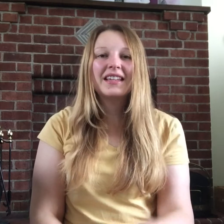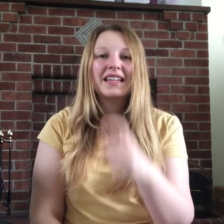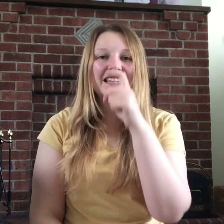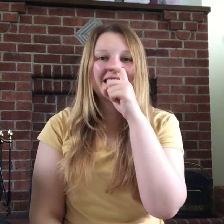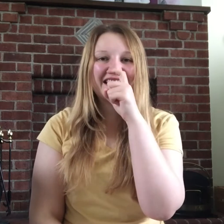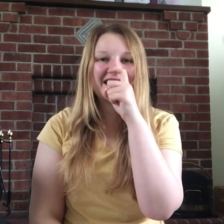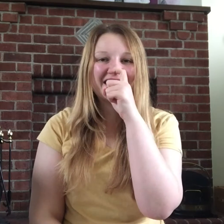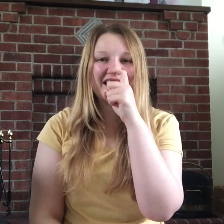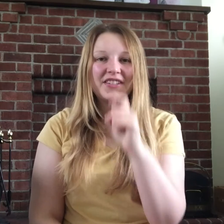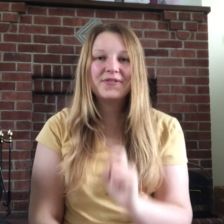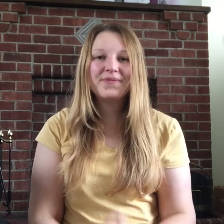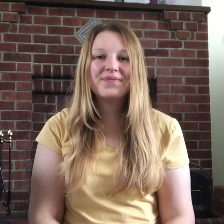Sister.